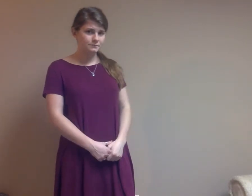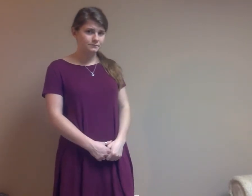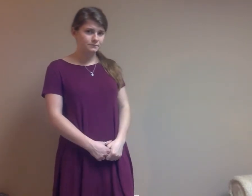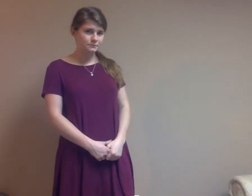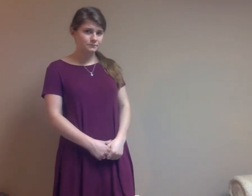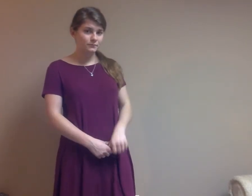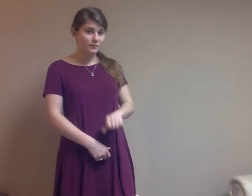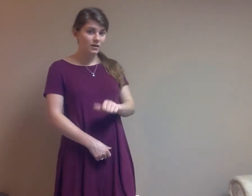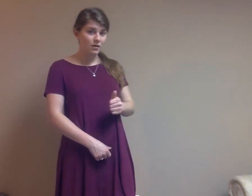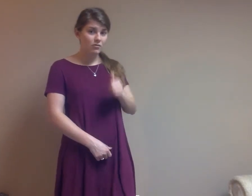think,